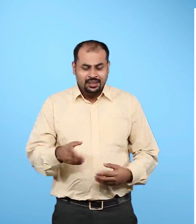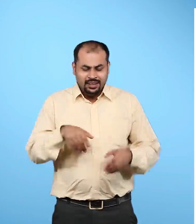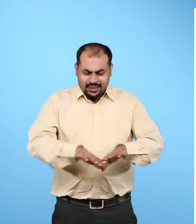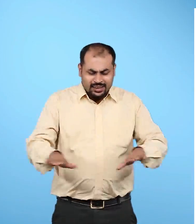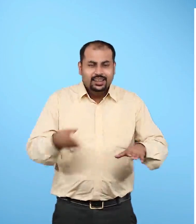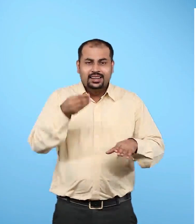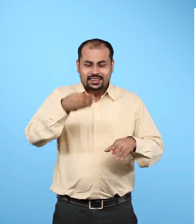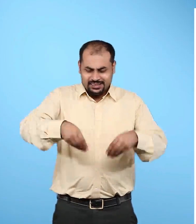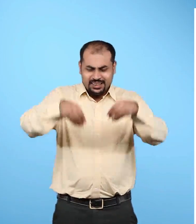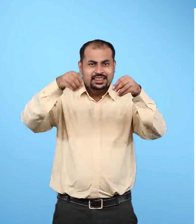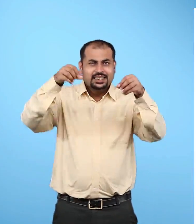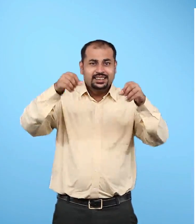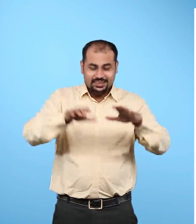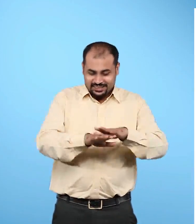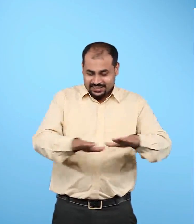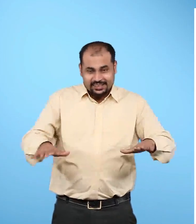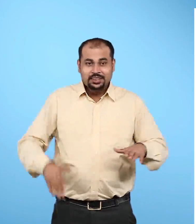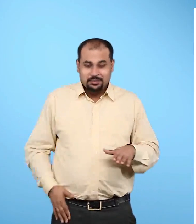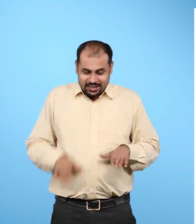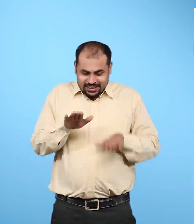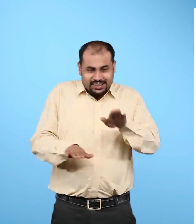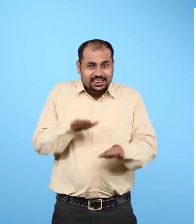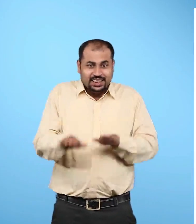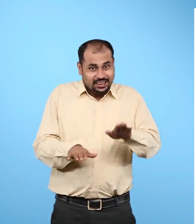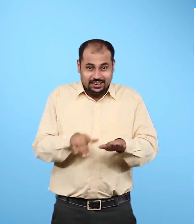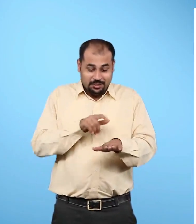are making their footprints on the sand below.